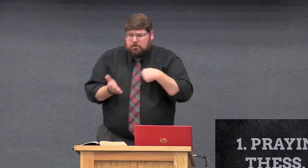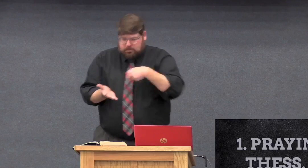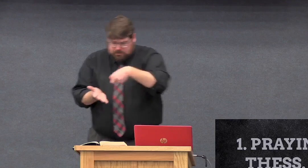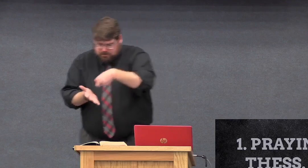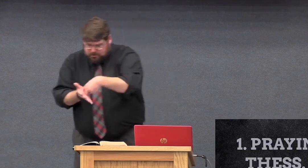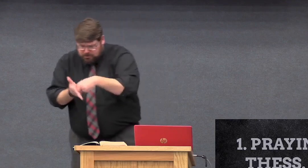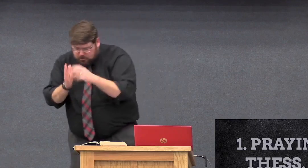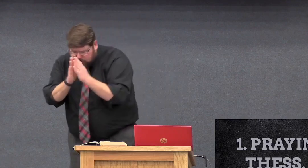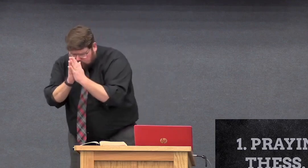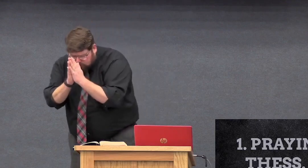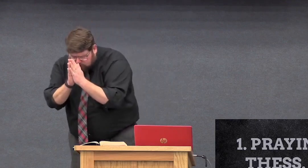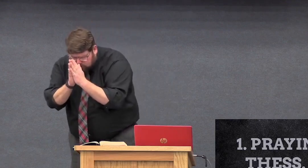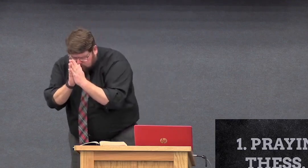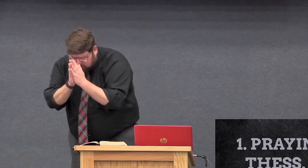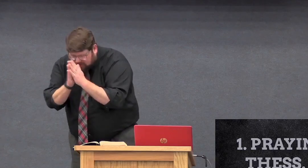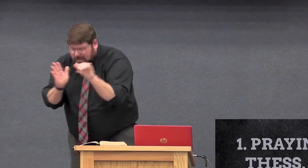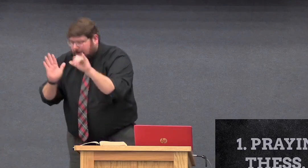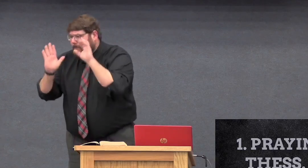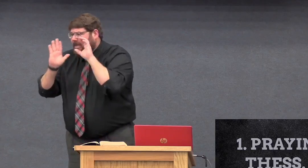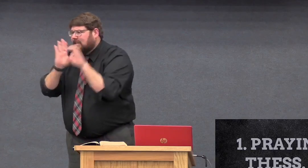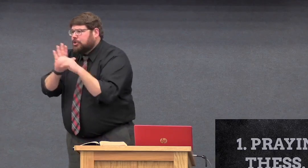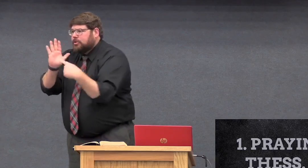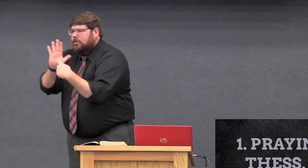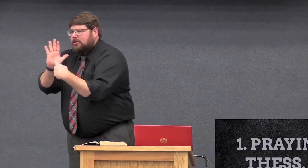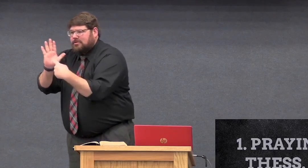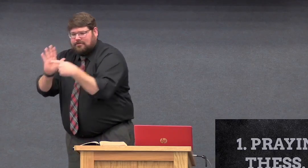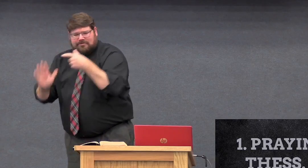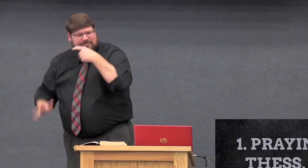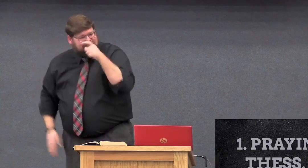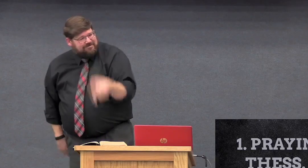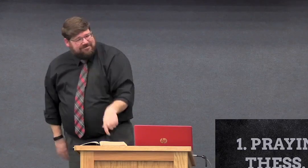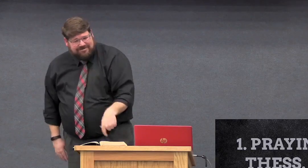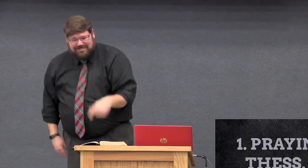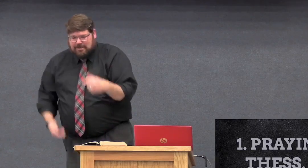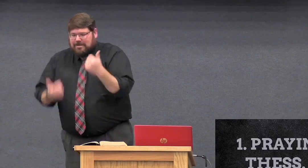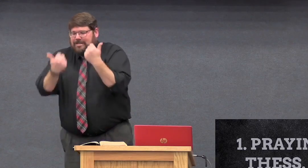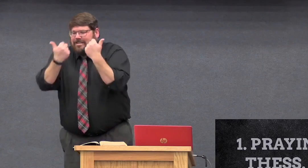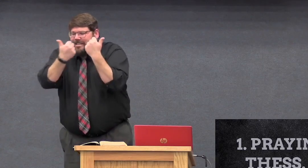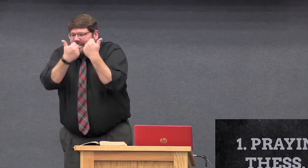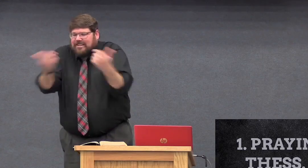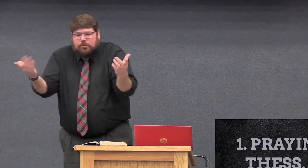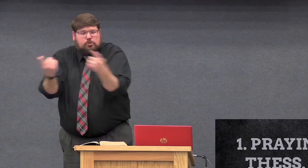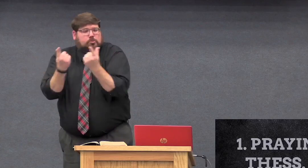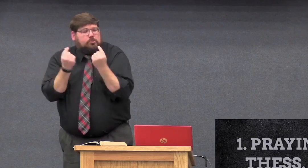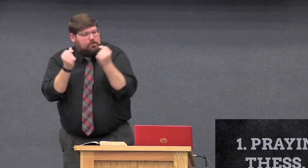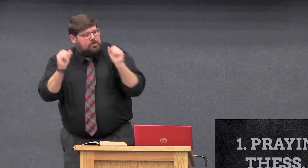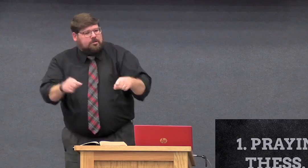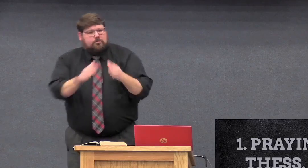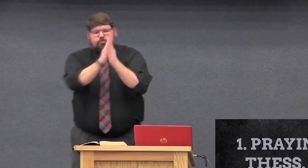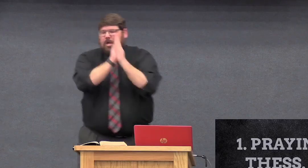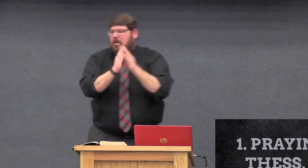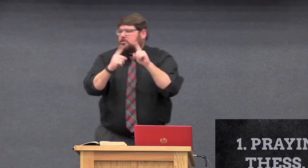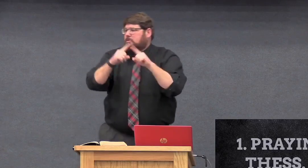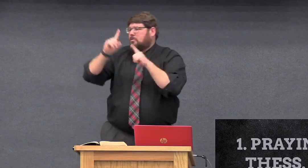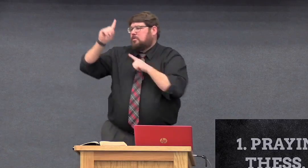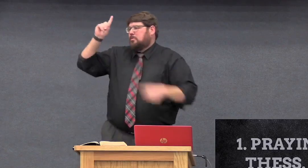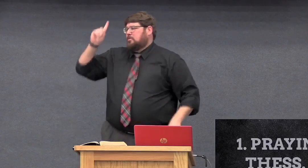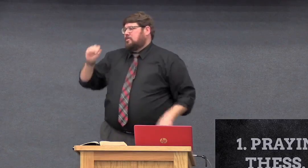And prayer does not have to be a certain posture. You know, we often see a picture of someone on his or her knees with